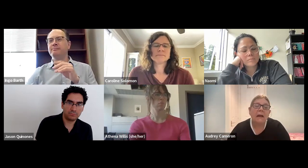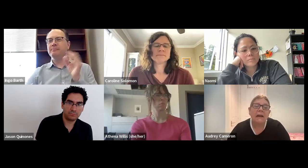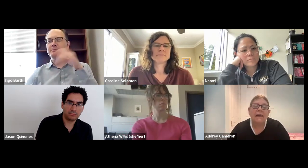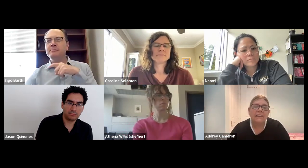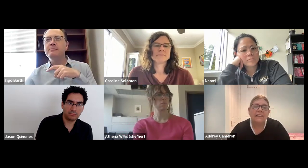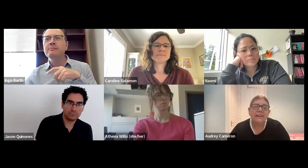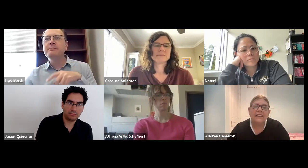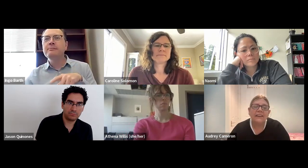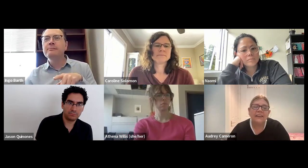Protein, huh?